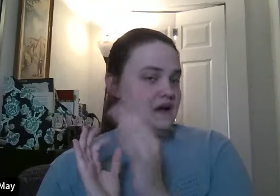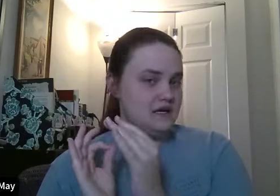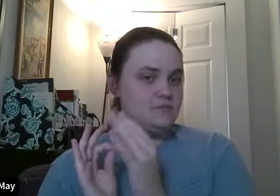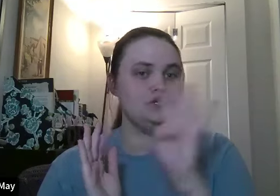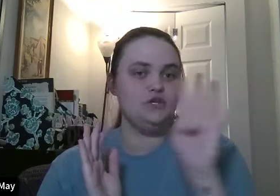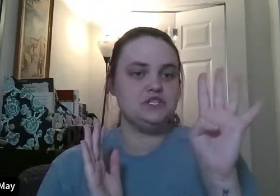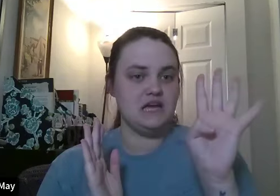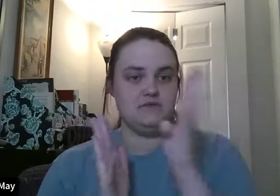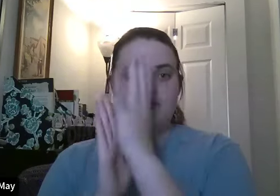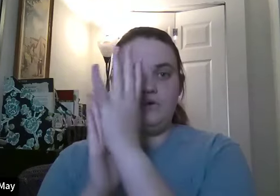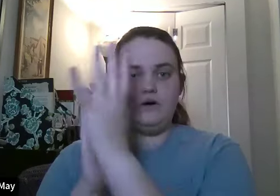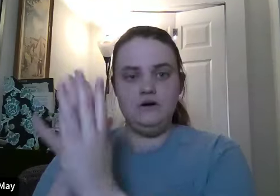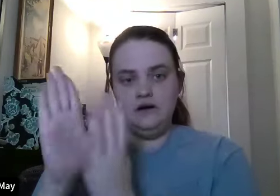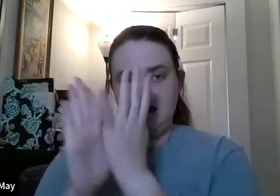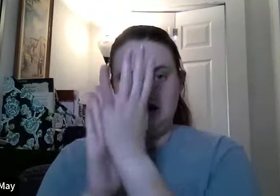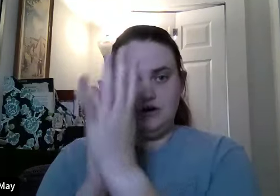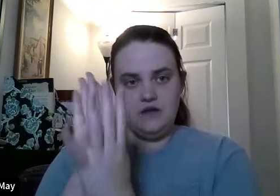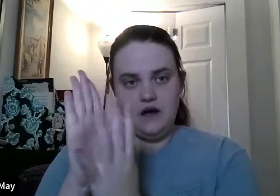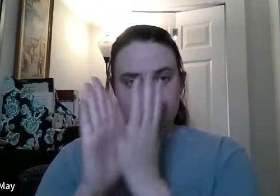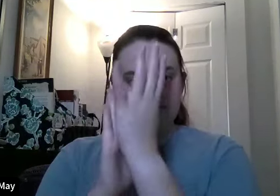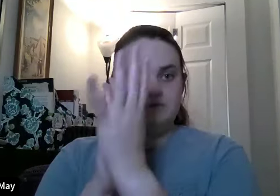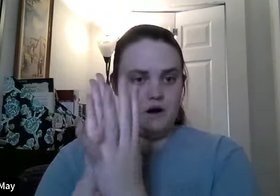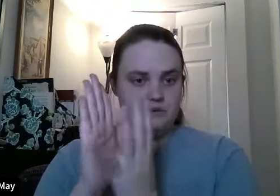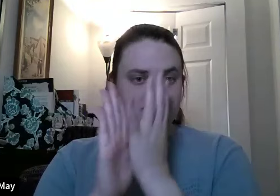kind of number, you would just have the 4 and you go the hours, 4 hours.